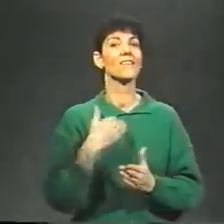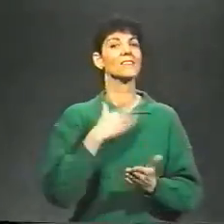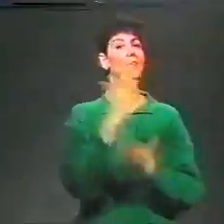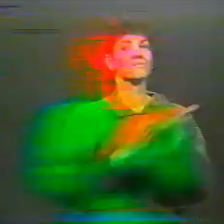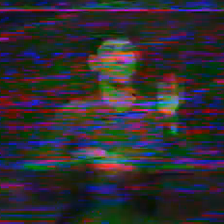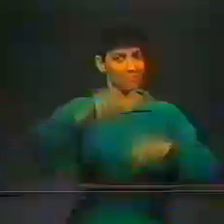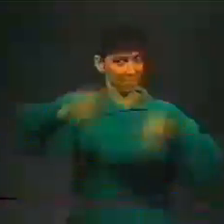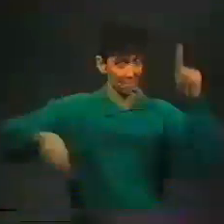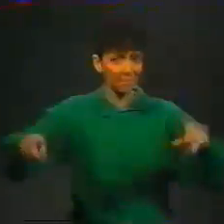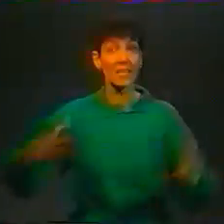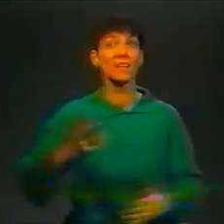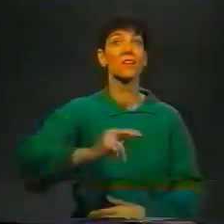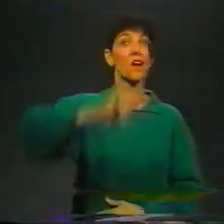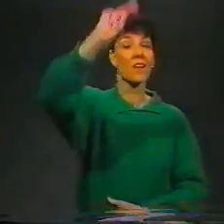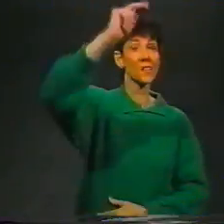Some signers use this variation.